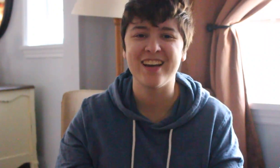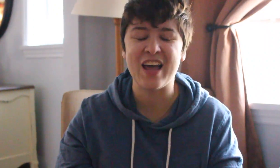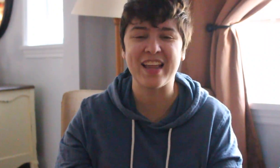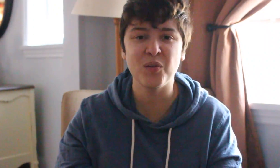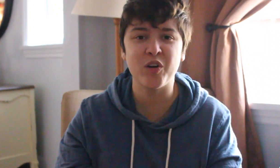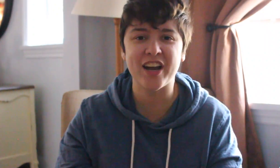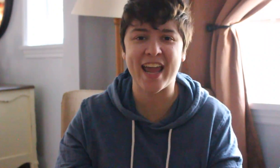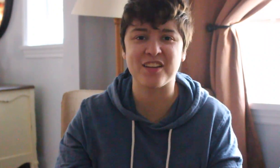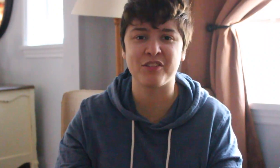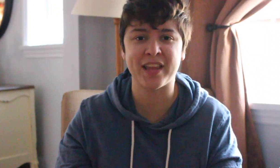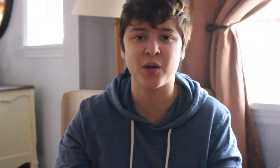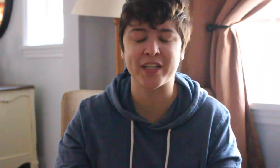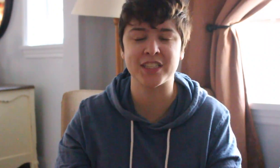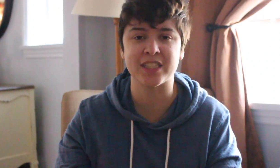Let's work on answering that question.